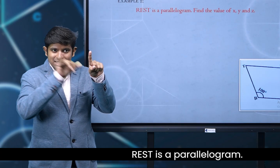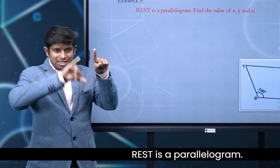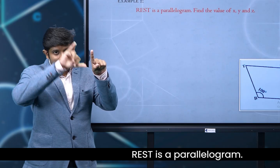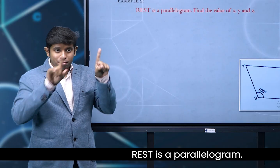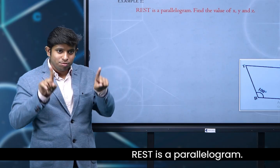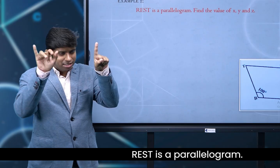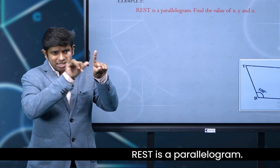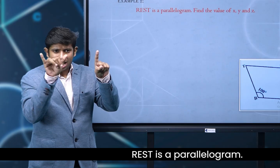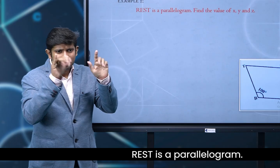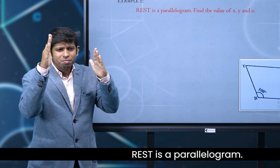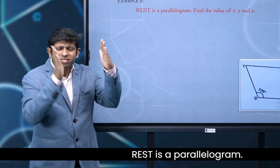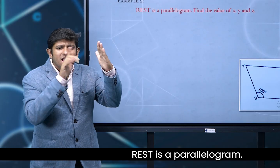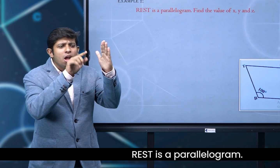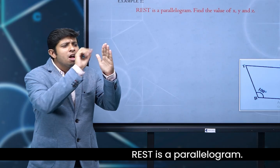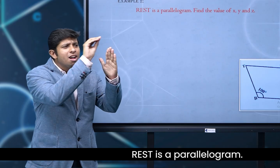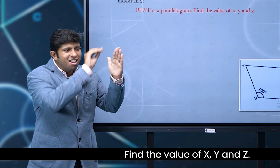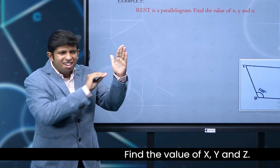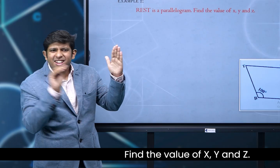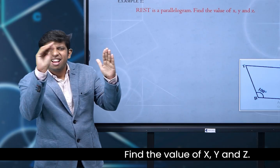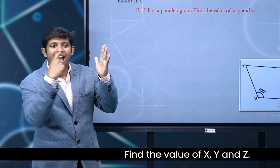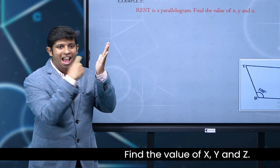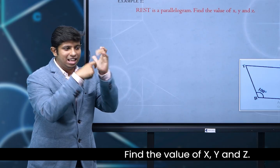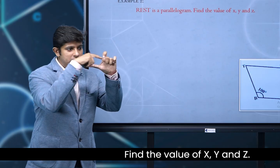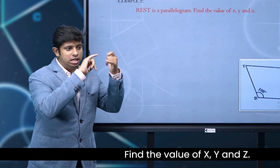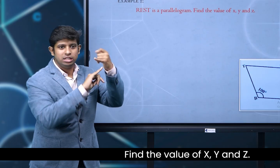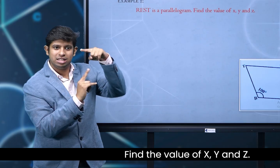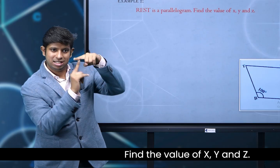REST is a parallelogram. Find the value of x, y and z.